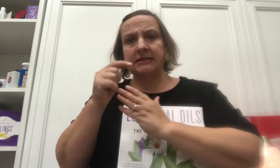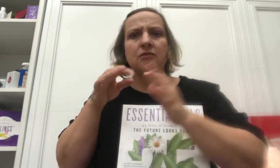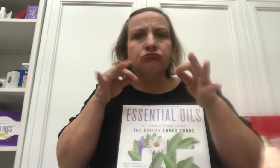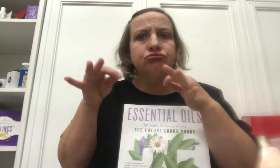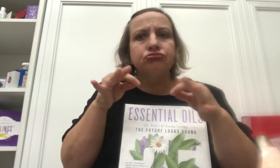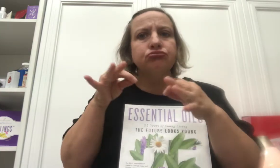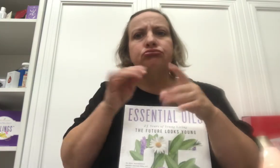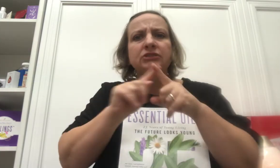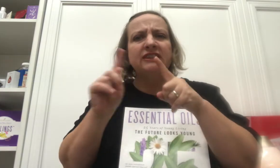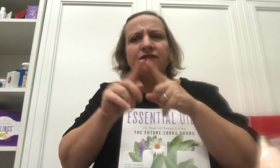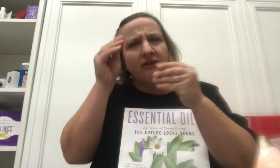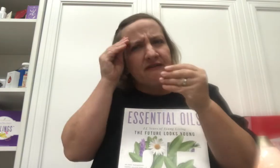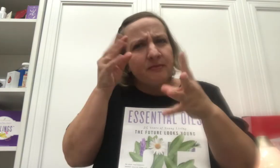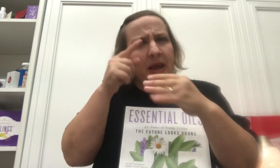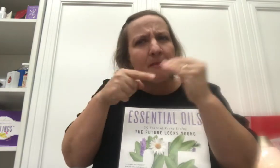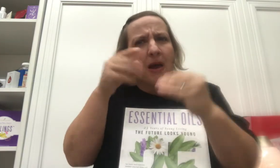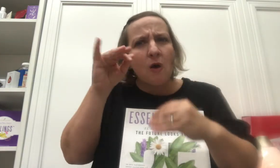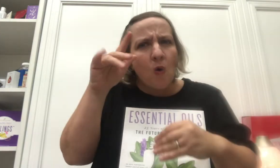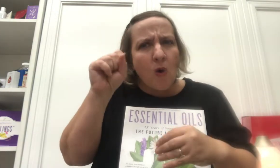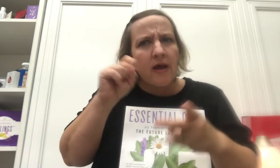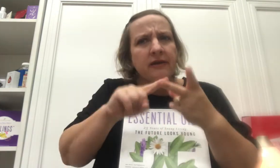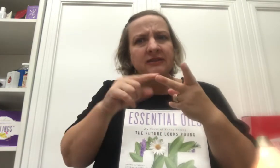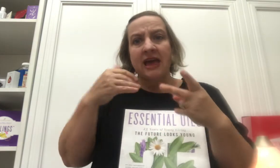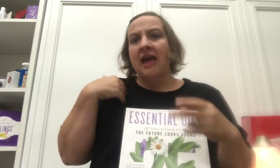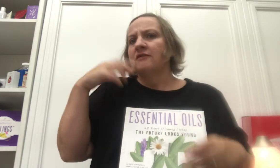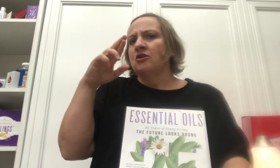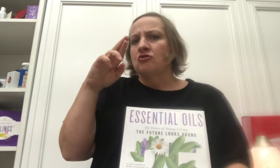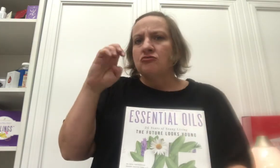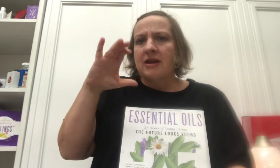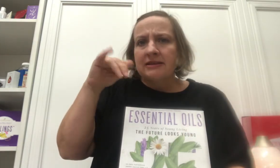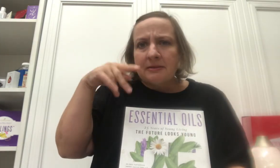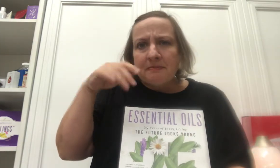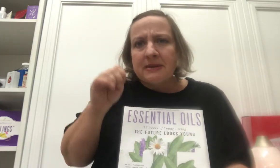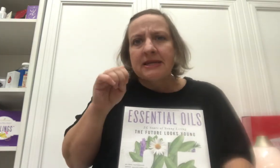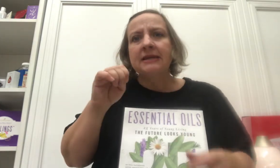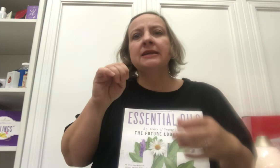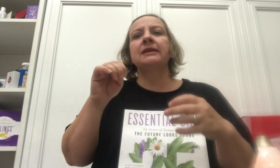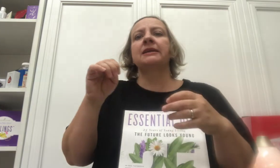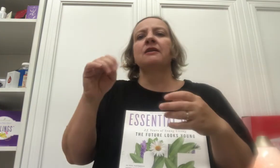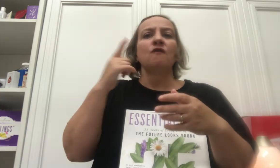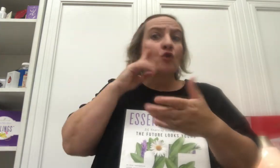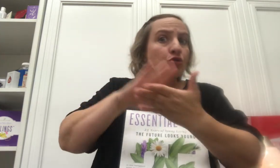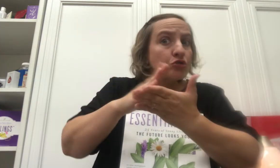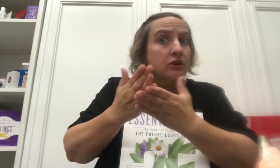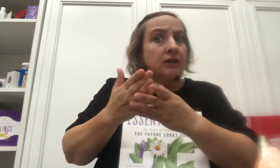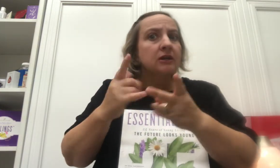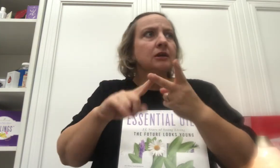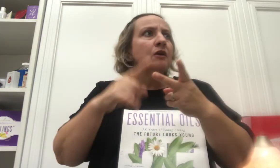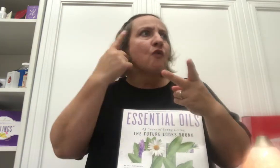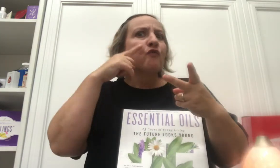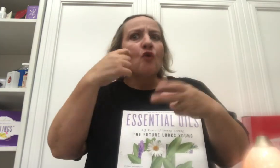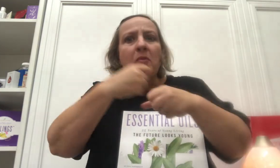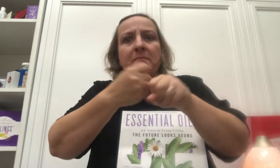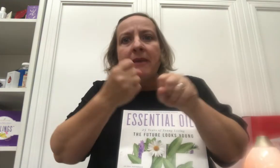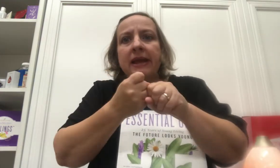magazine here gives you just a ton of information about oils. There's recipes for